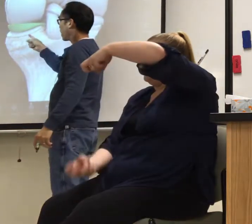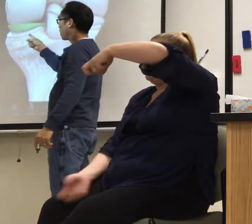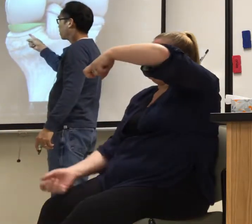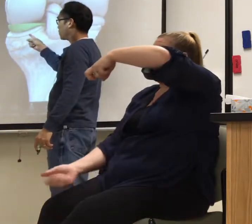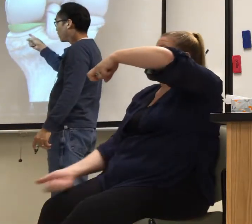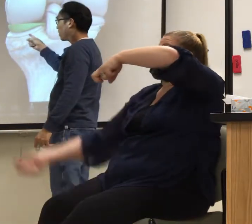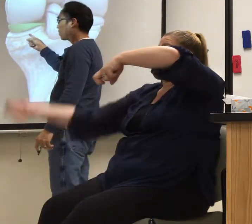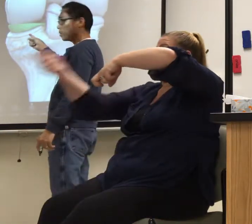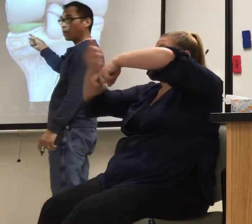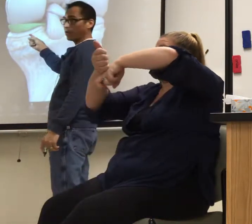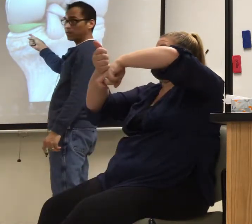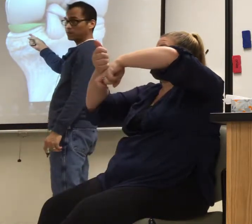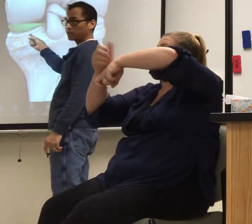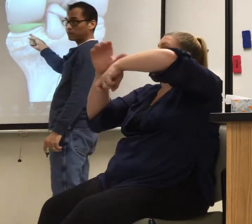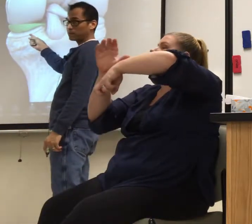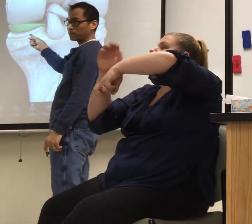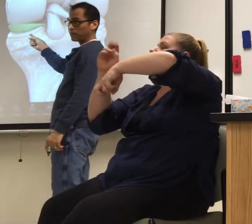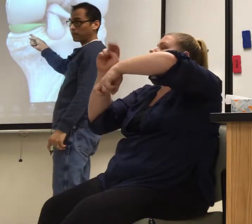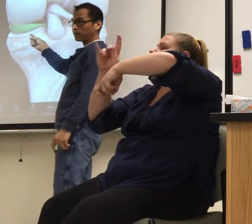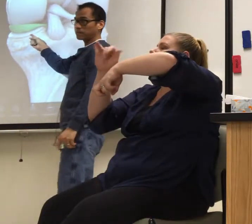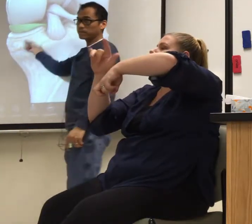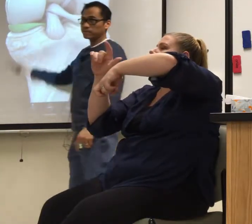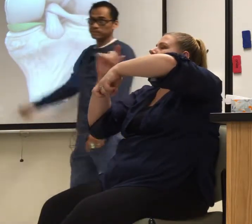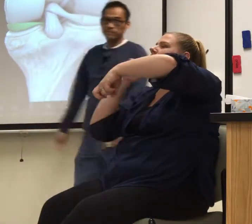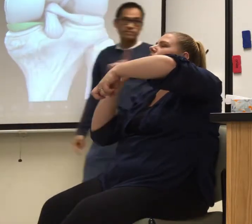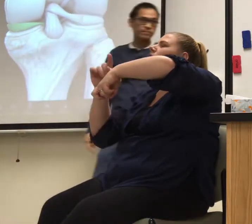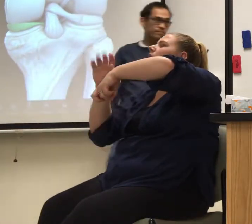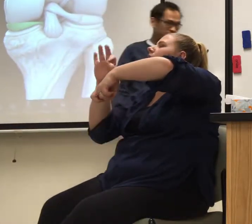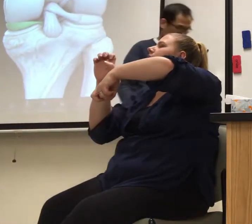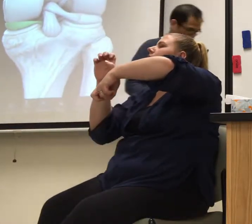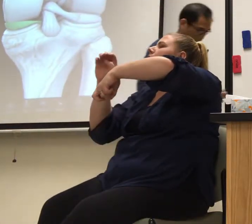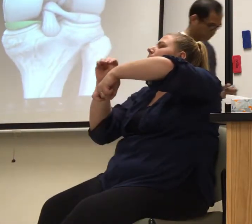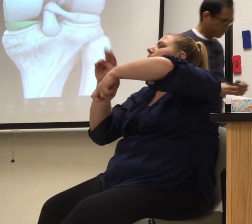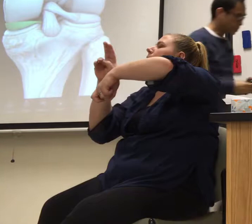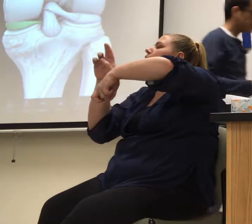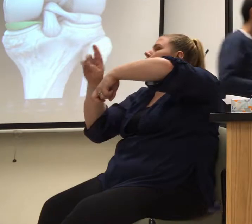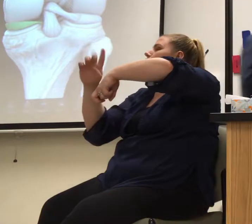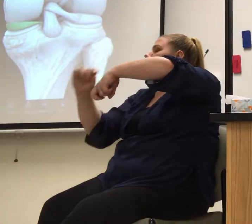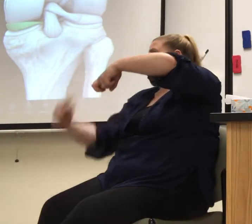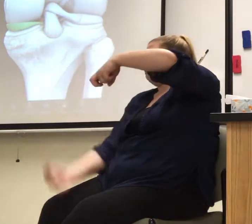and condyle of tibia below it.